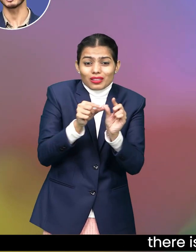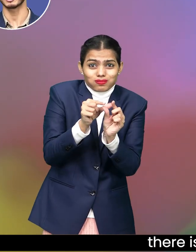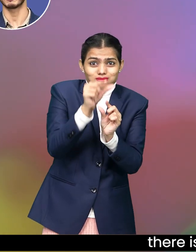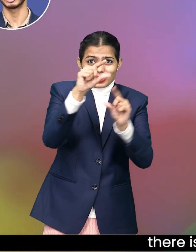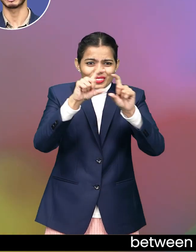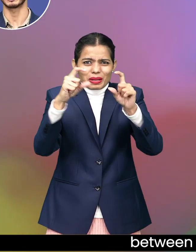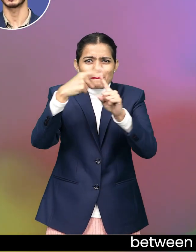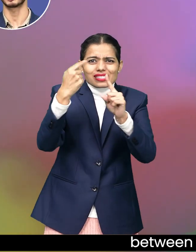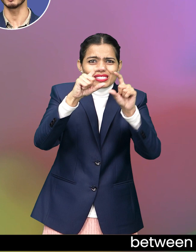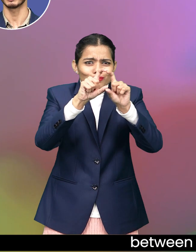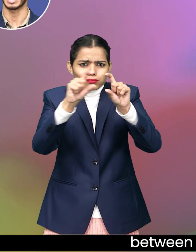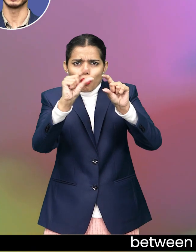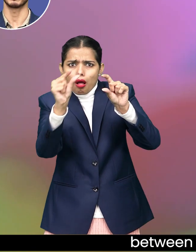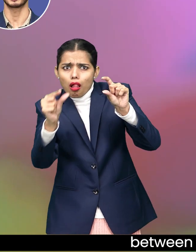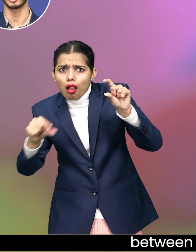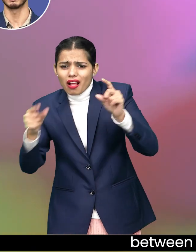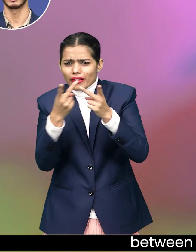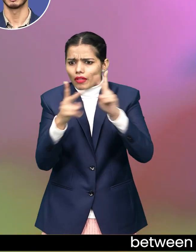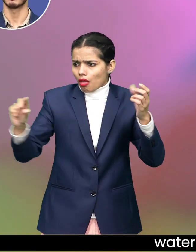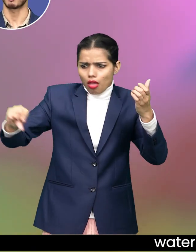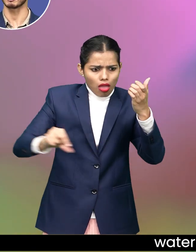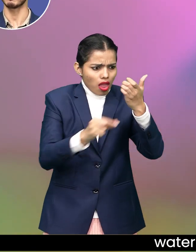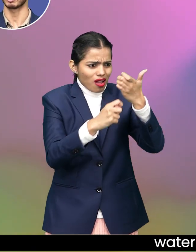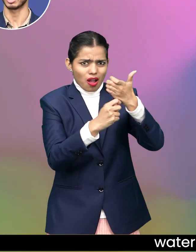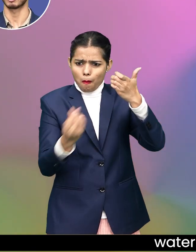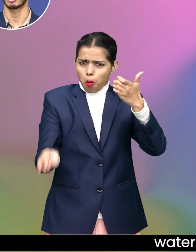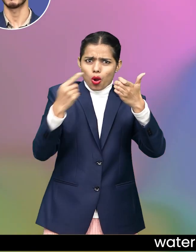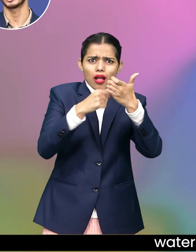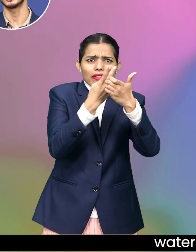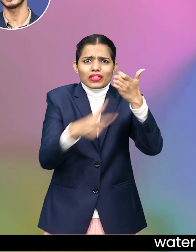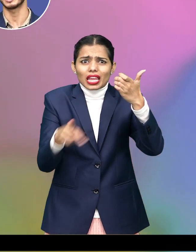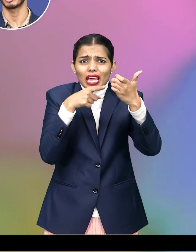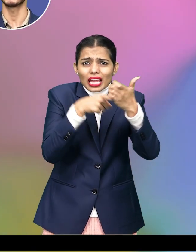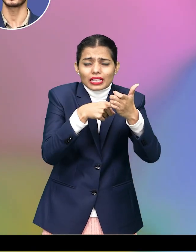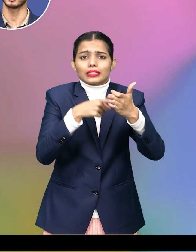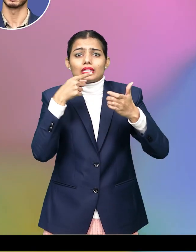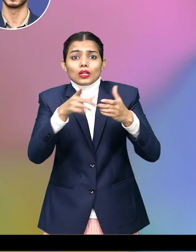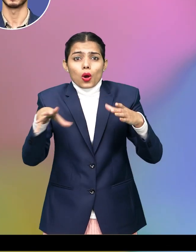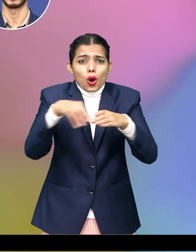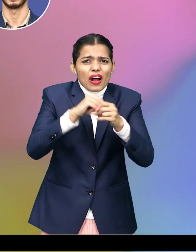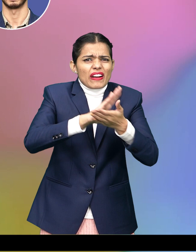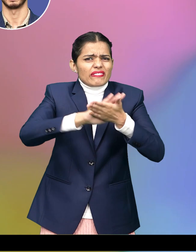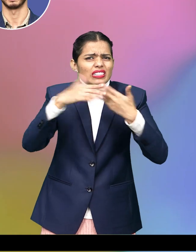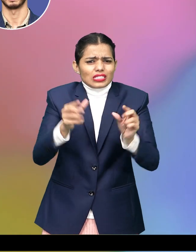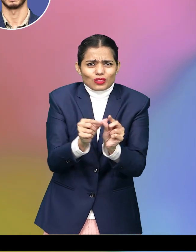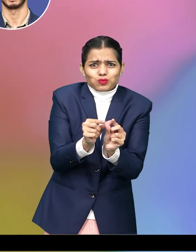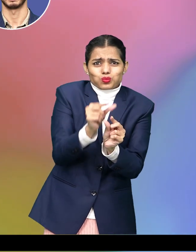is a pressure difference between the two ends of the tube, water flows out of the other end of the tube.